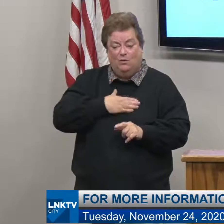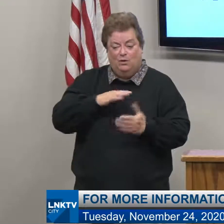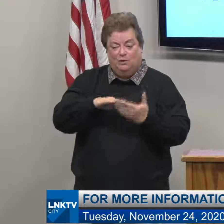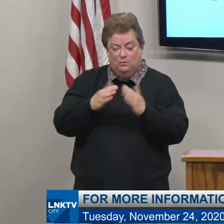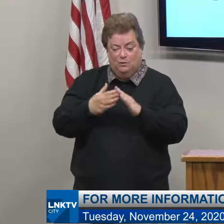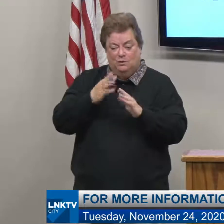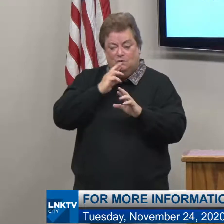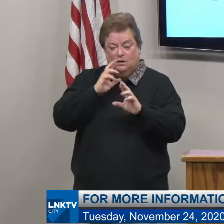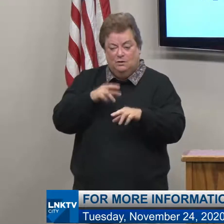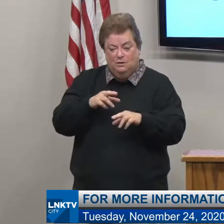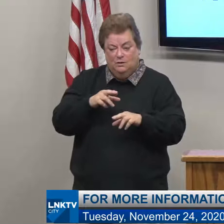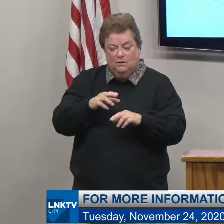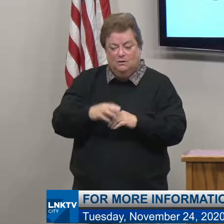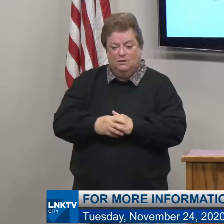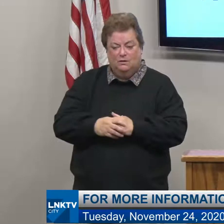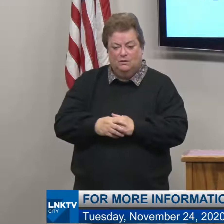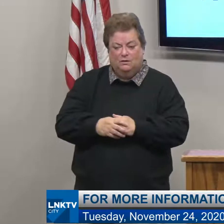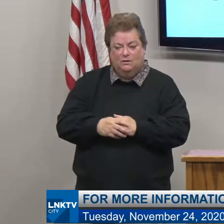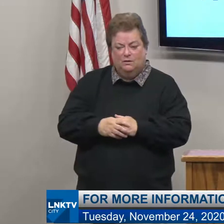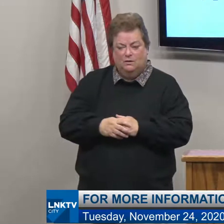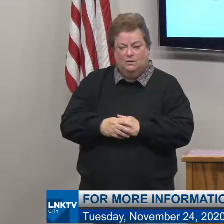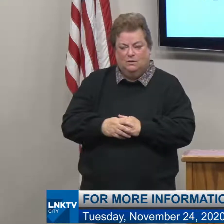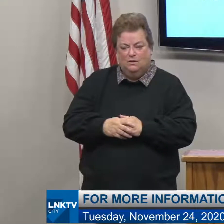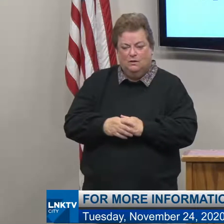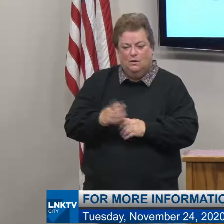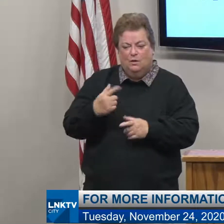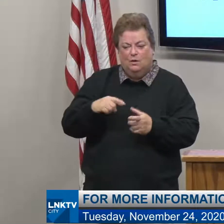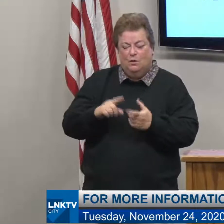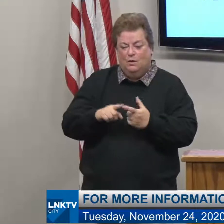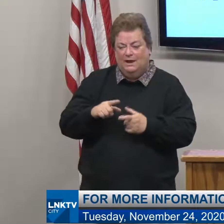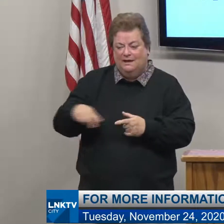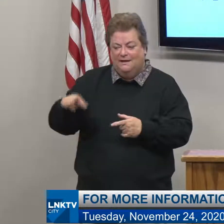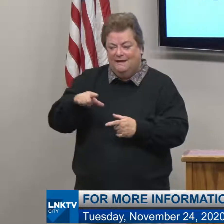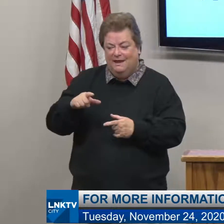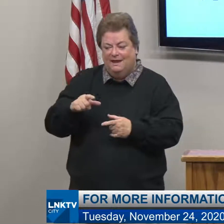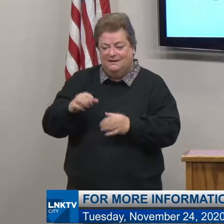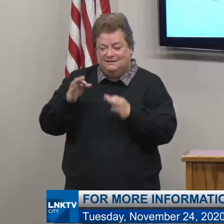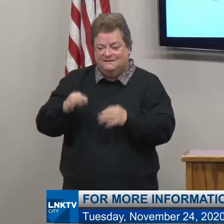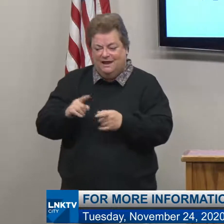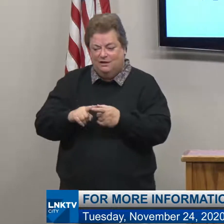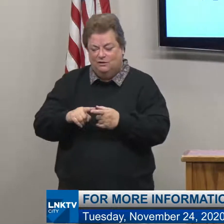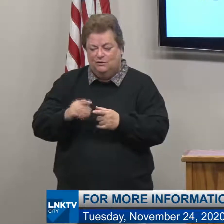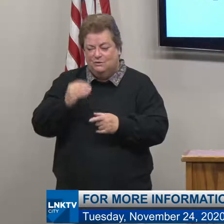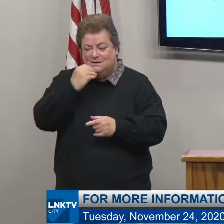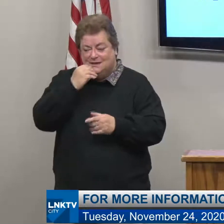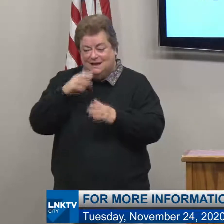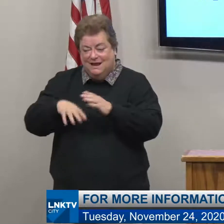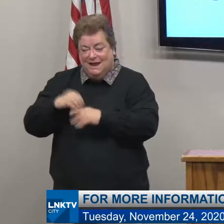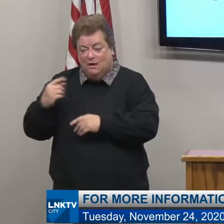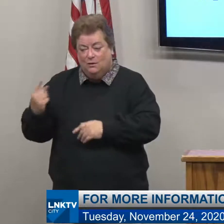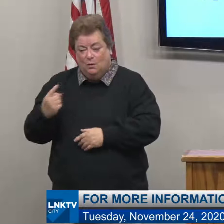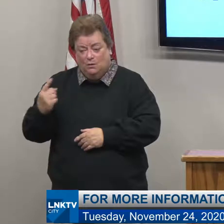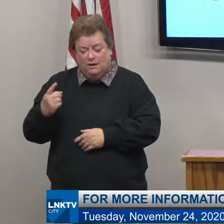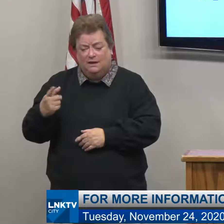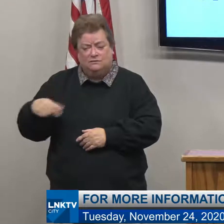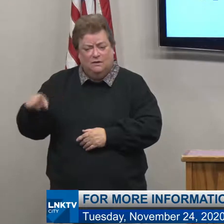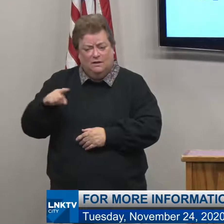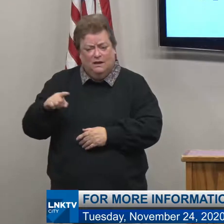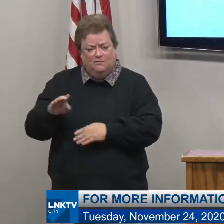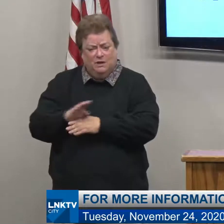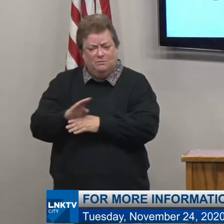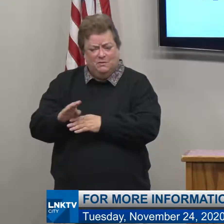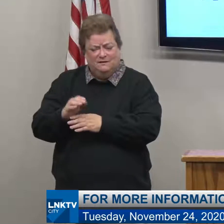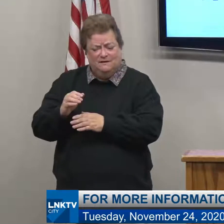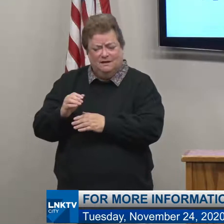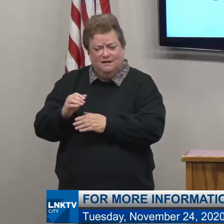When Muchachos decided to go to dine out only, they've been busy and sold out almost every night. So a